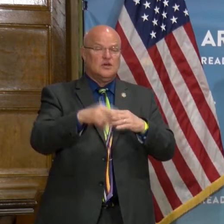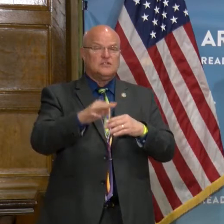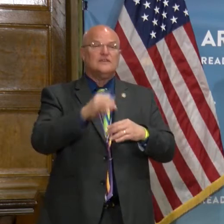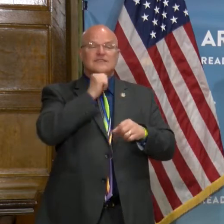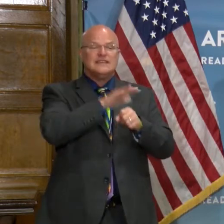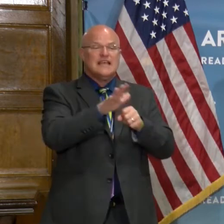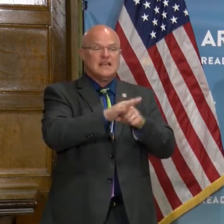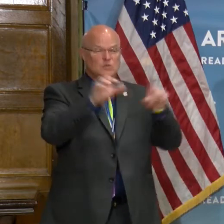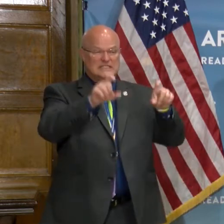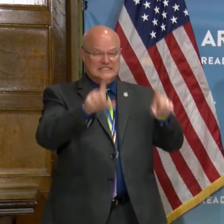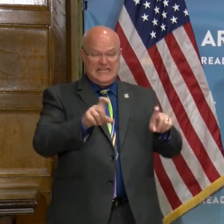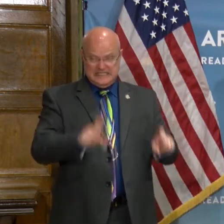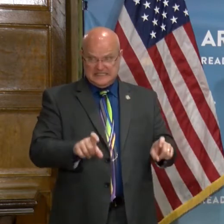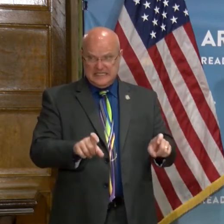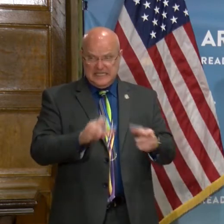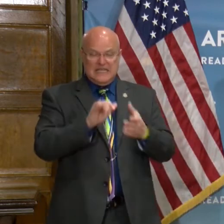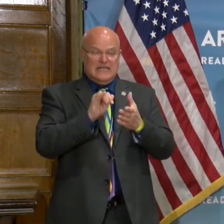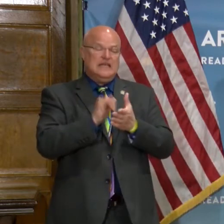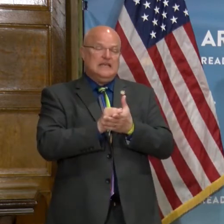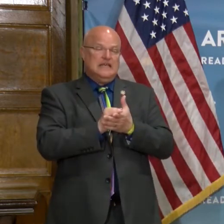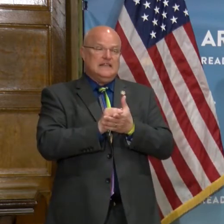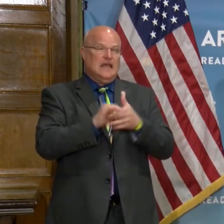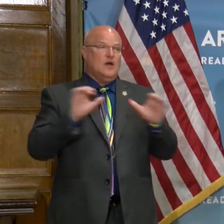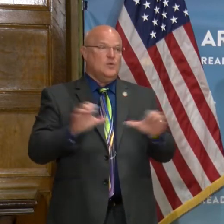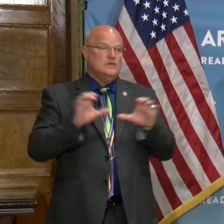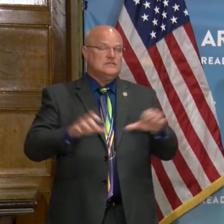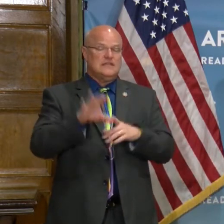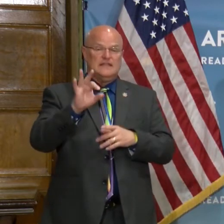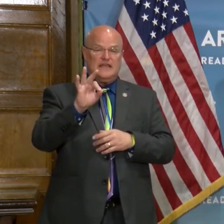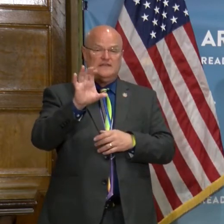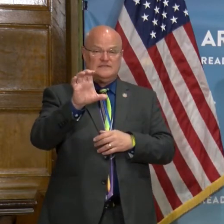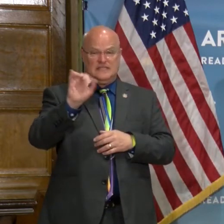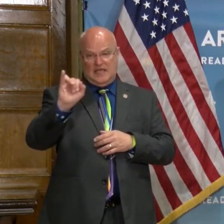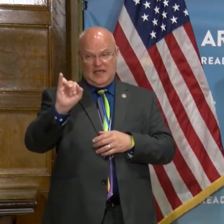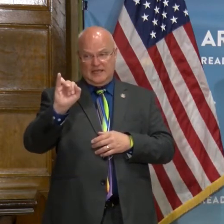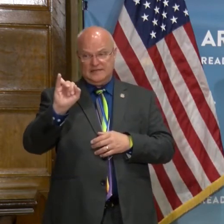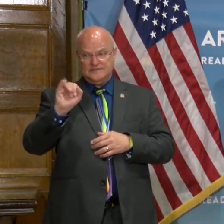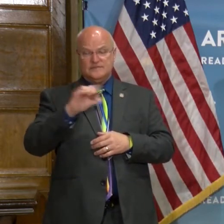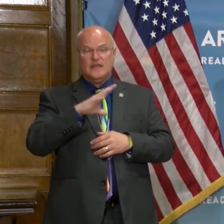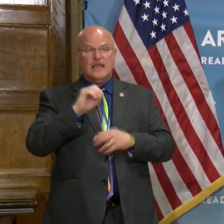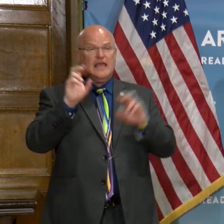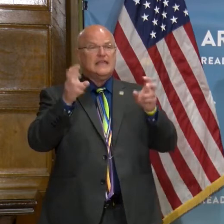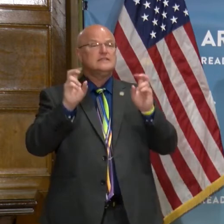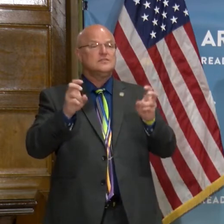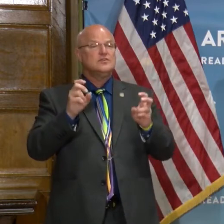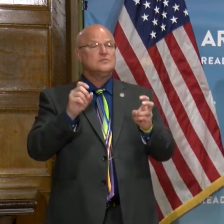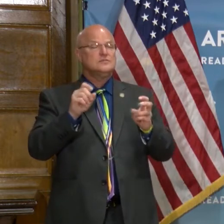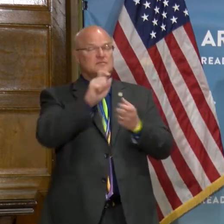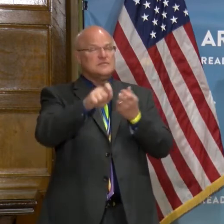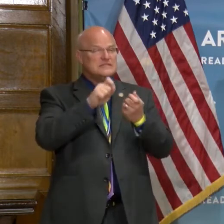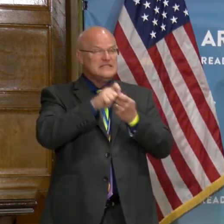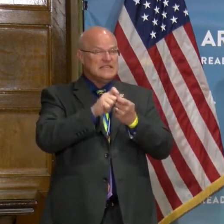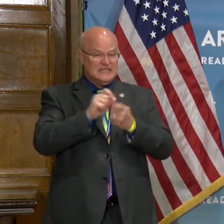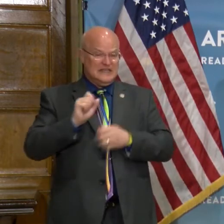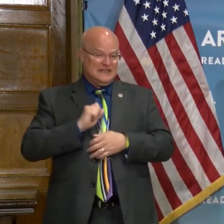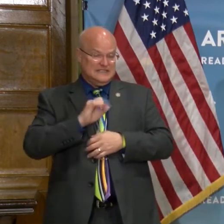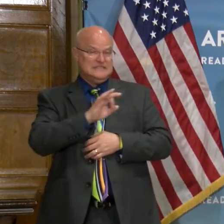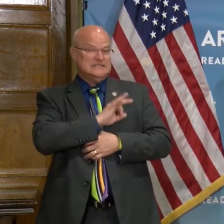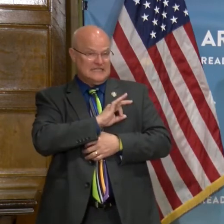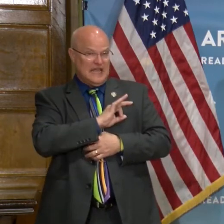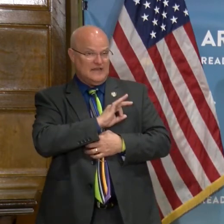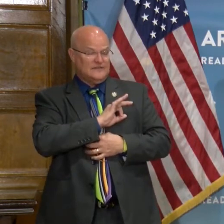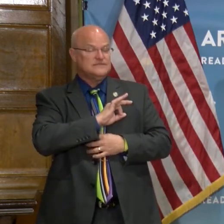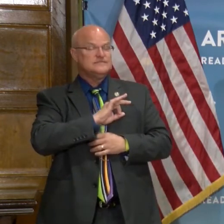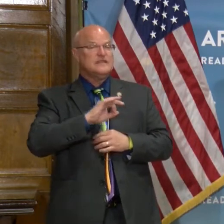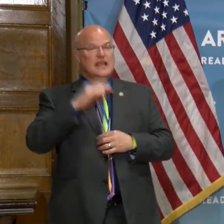of inadequate testing that was done at the FCI, and in terms of particularly the staff.